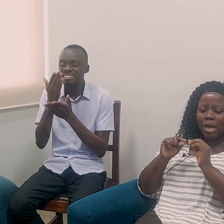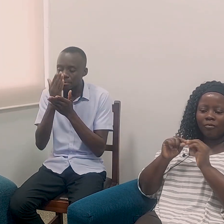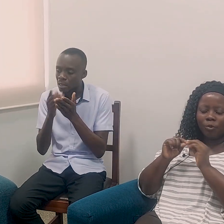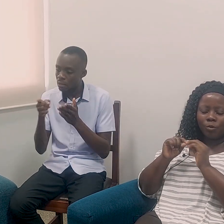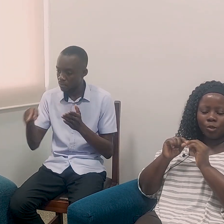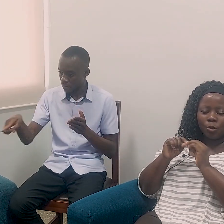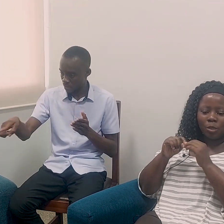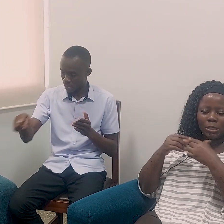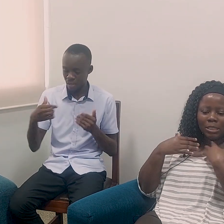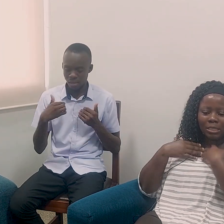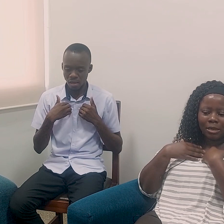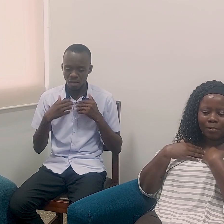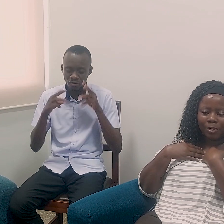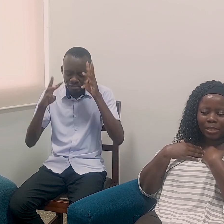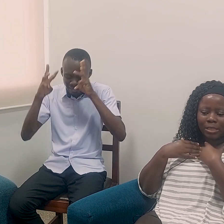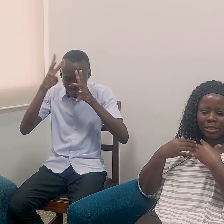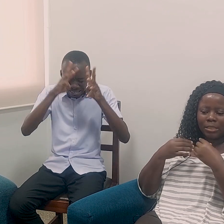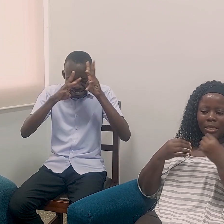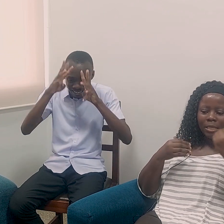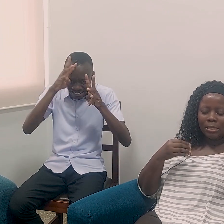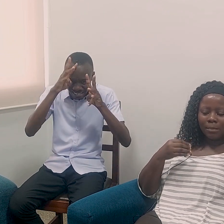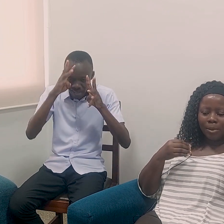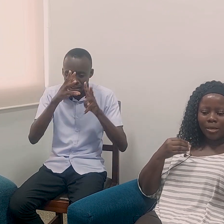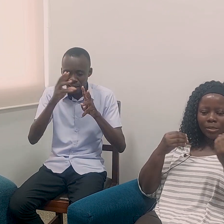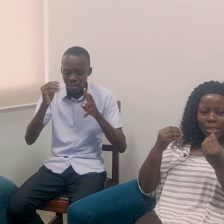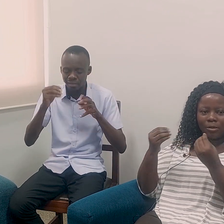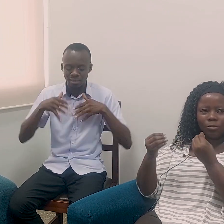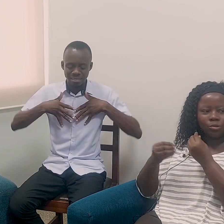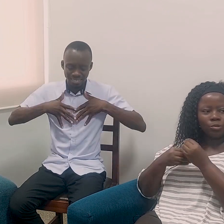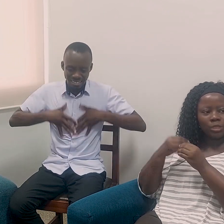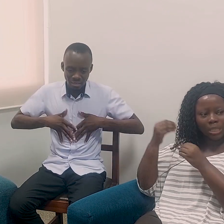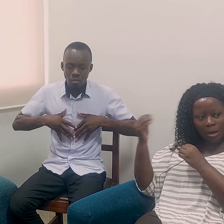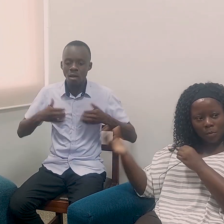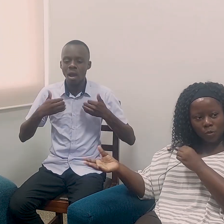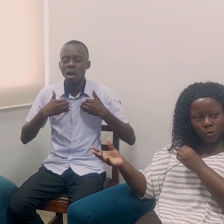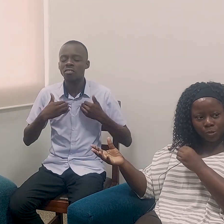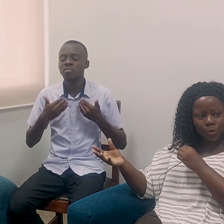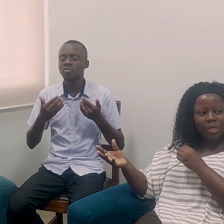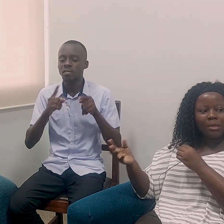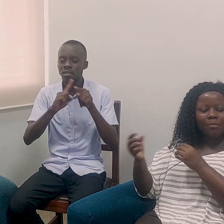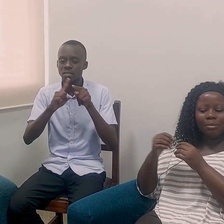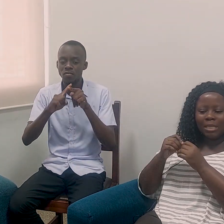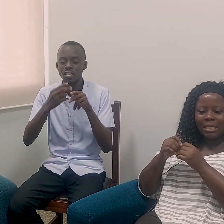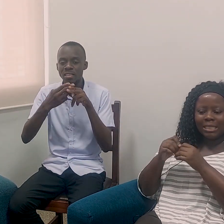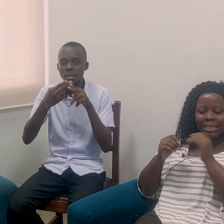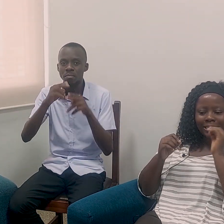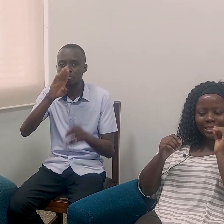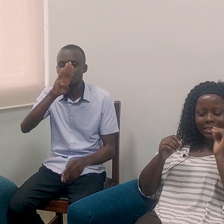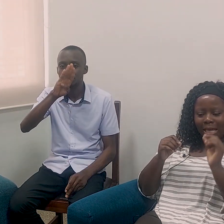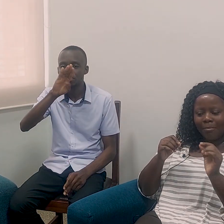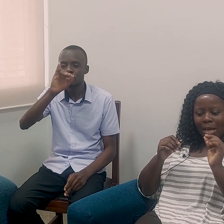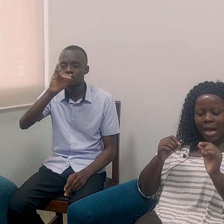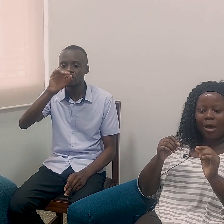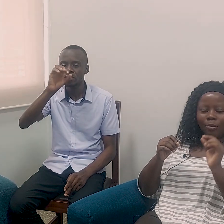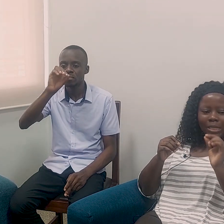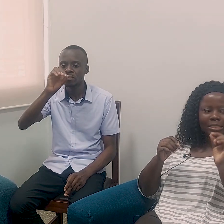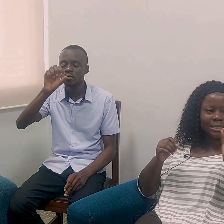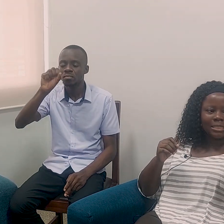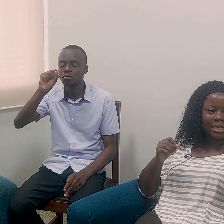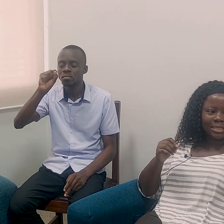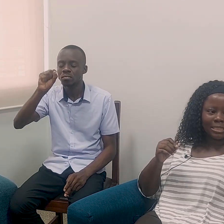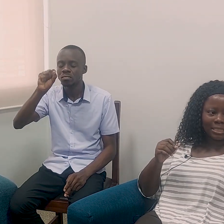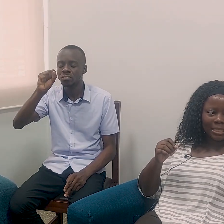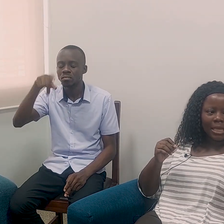We have what we call in our practice the biopsychosocial model, meaning somehow